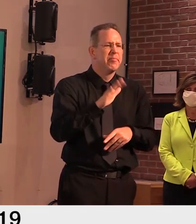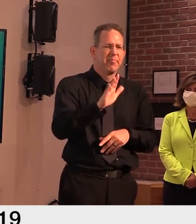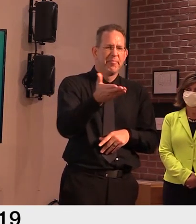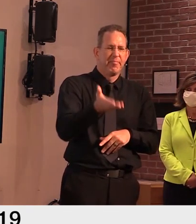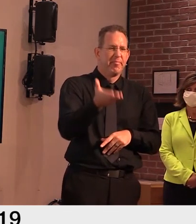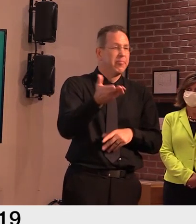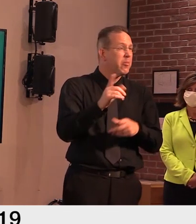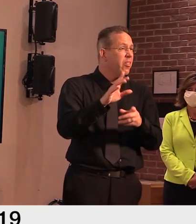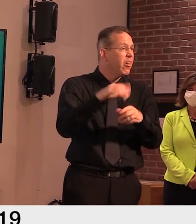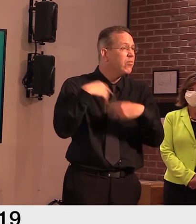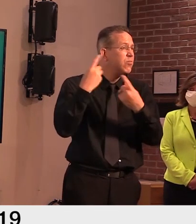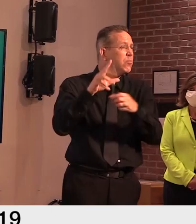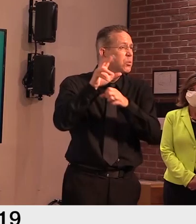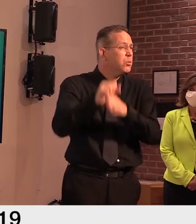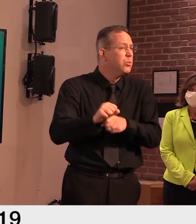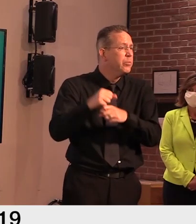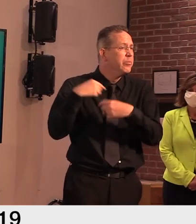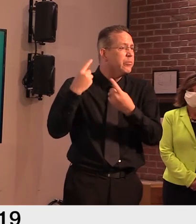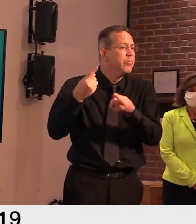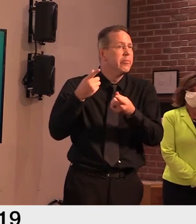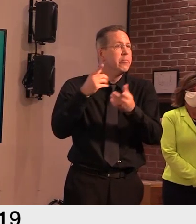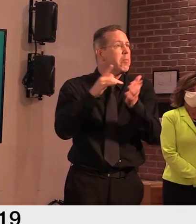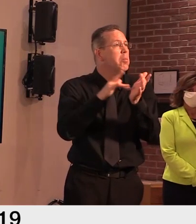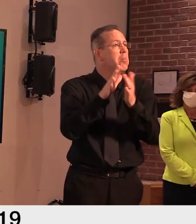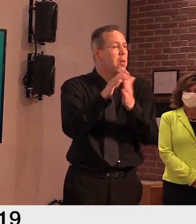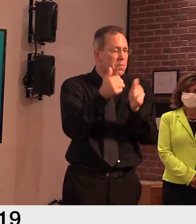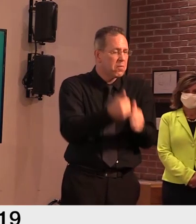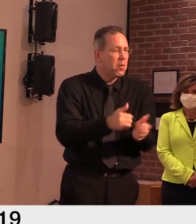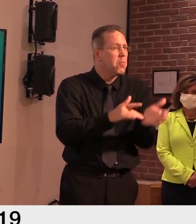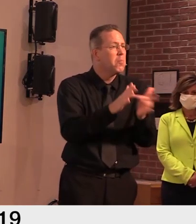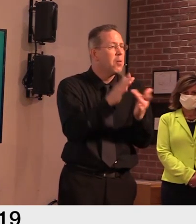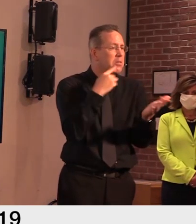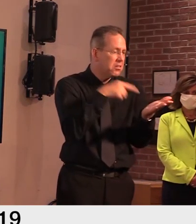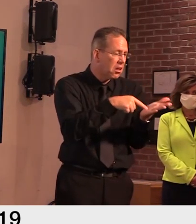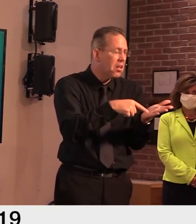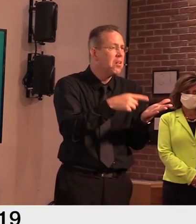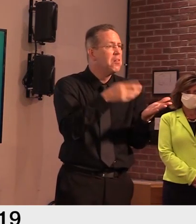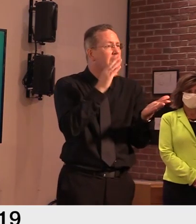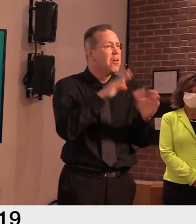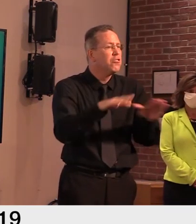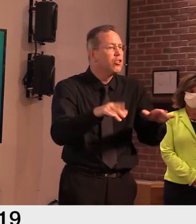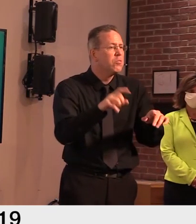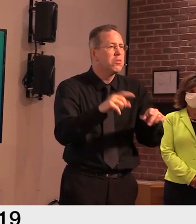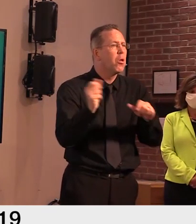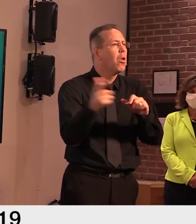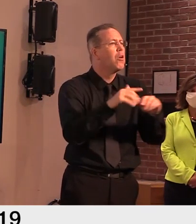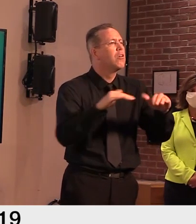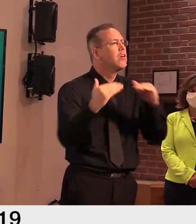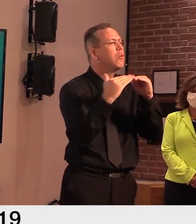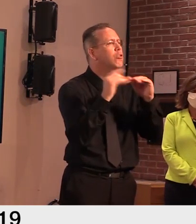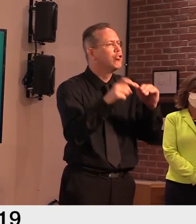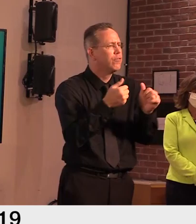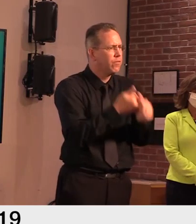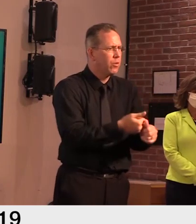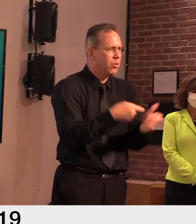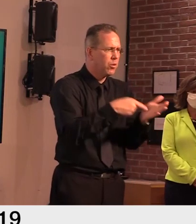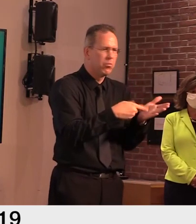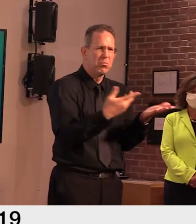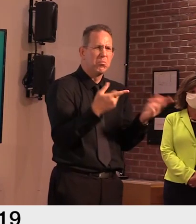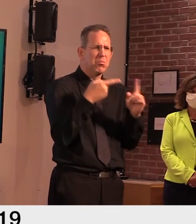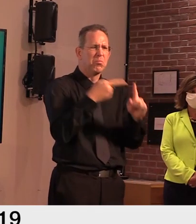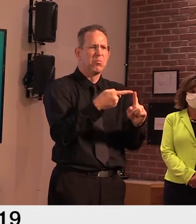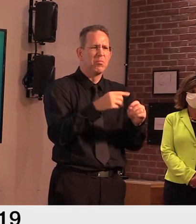us went through. And, I mean, all of this, a lot of this stuff is the human nature stuff, you